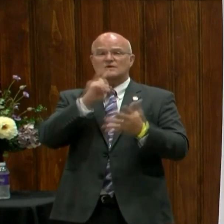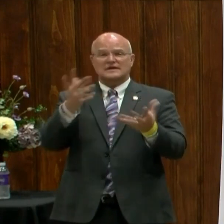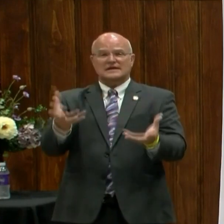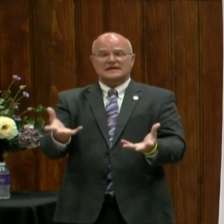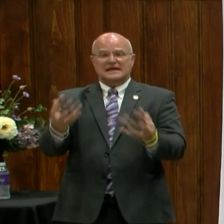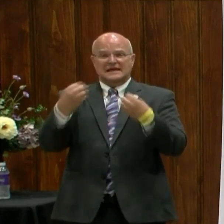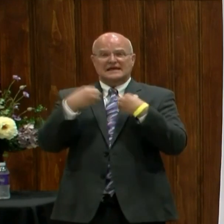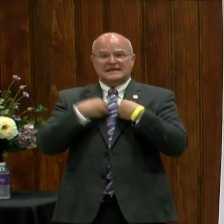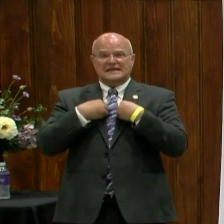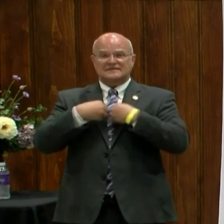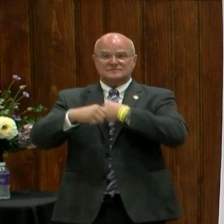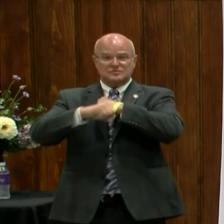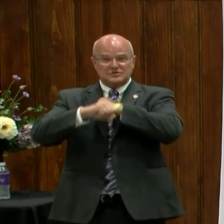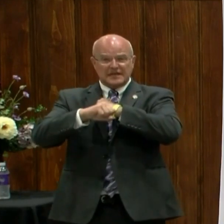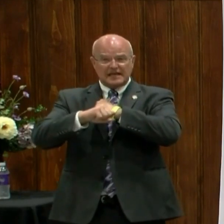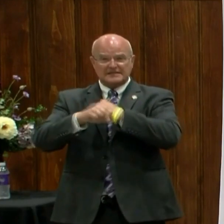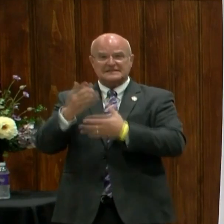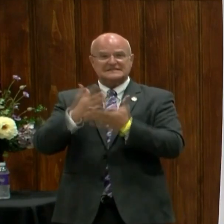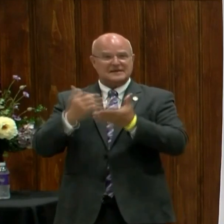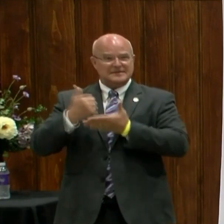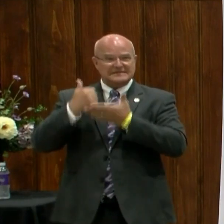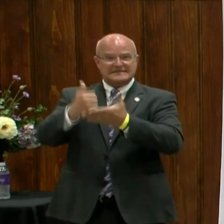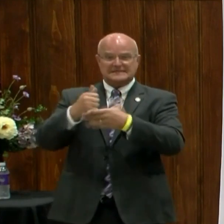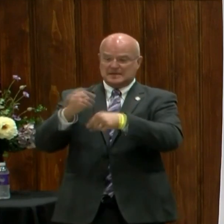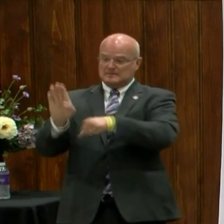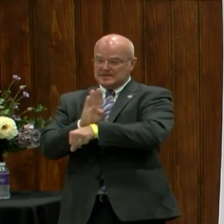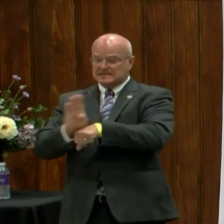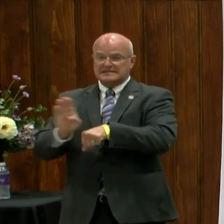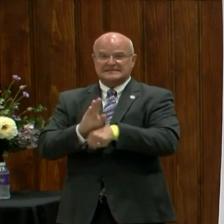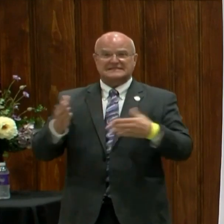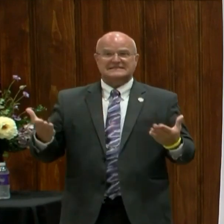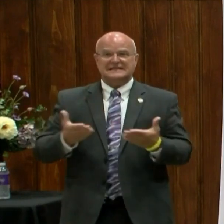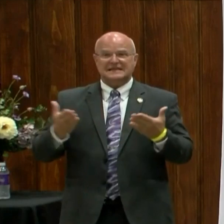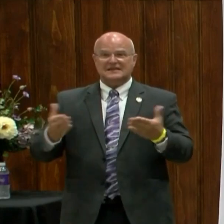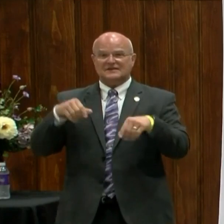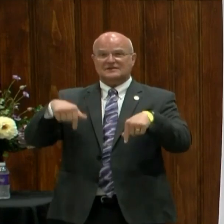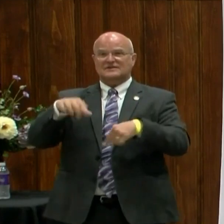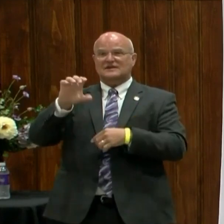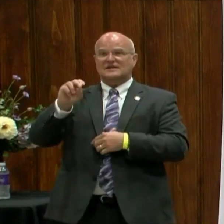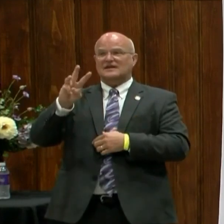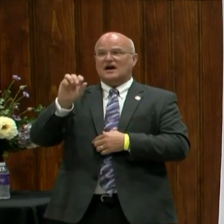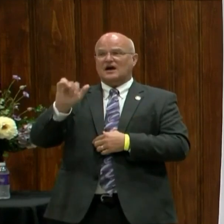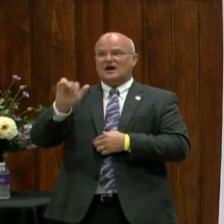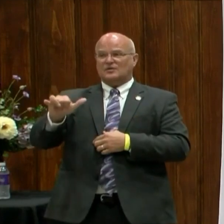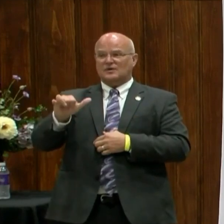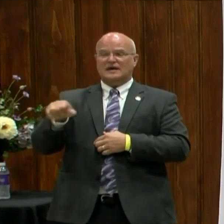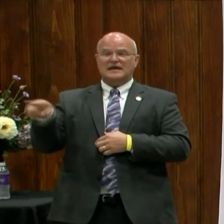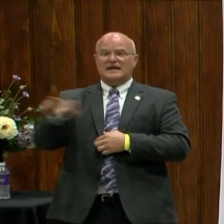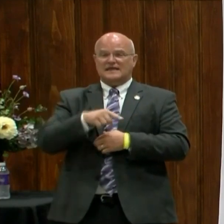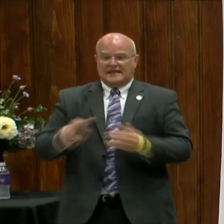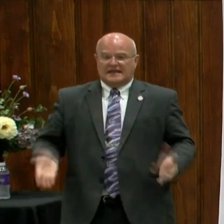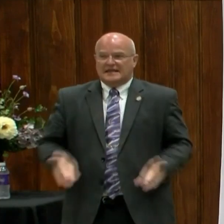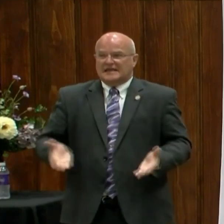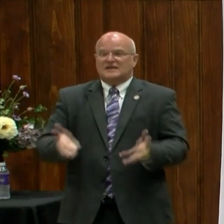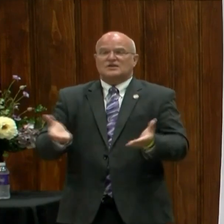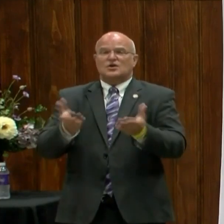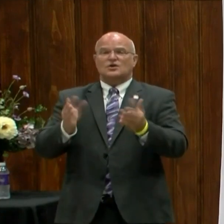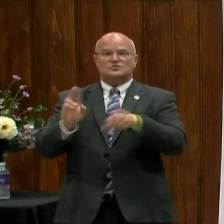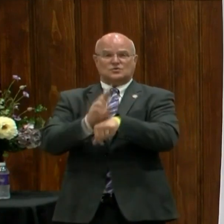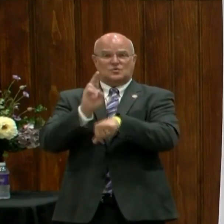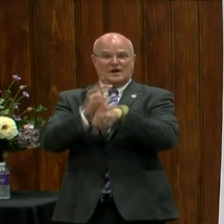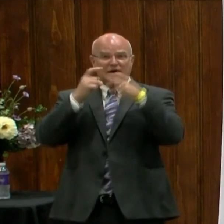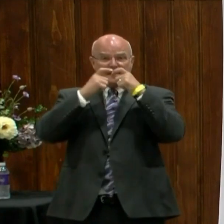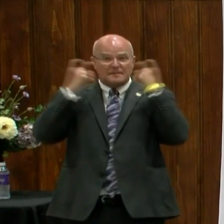some protection, some assistance to businesses here in Conway as they encourage wearing